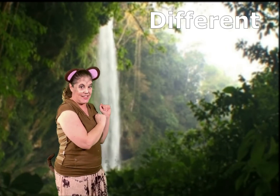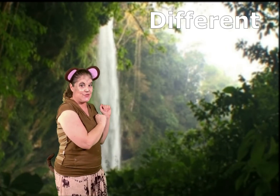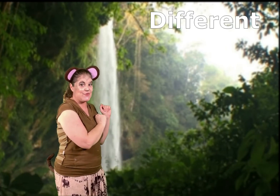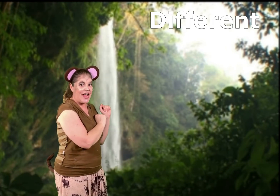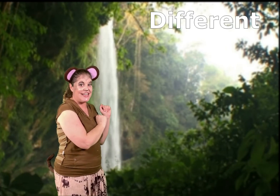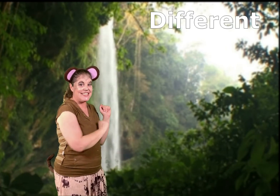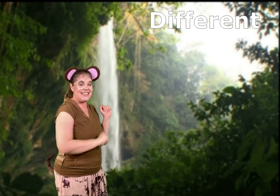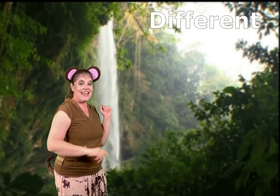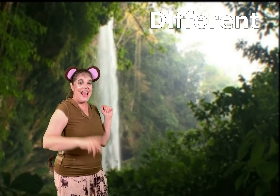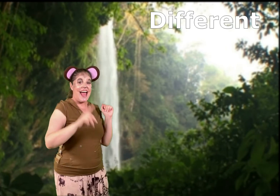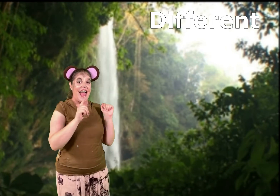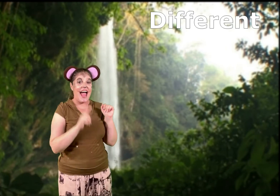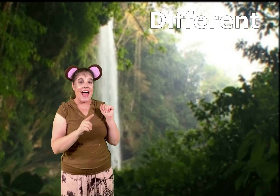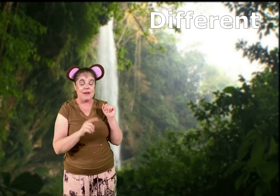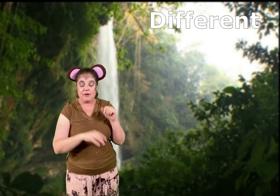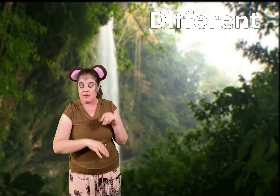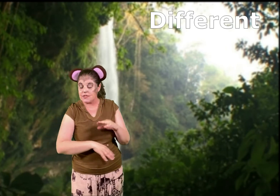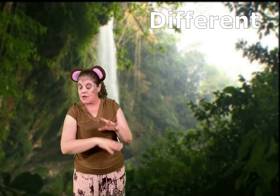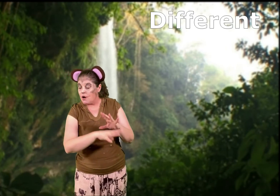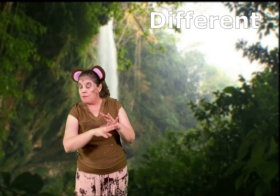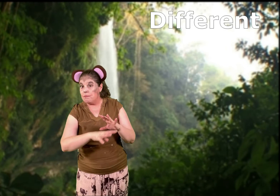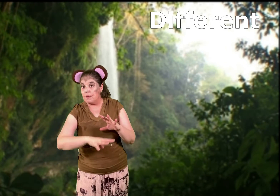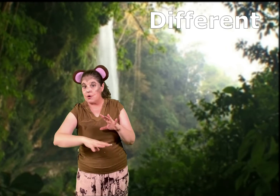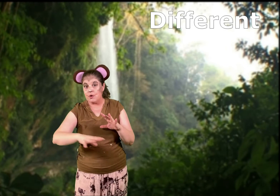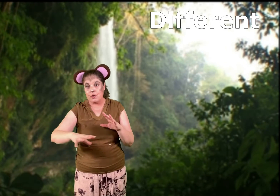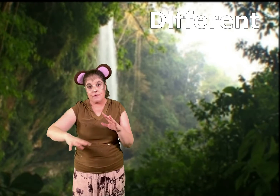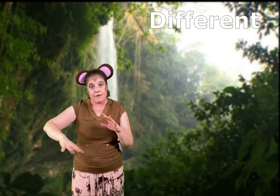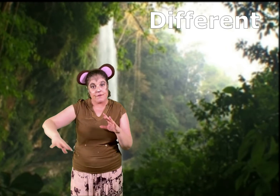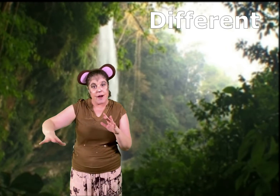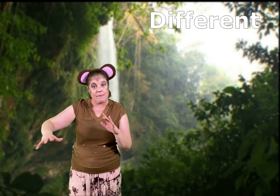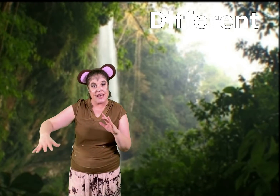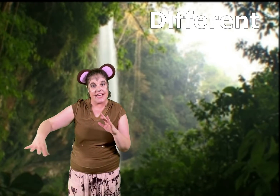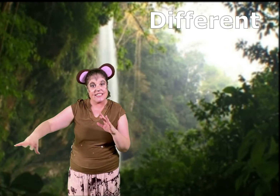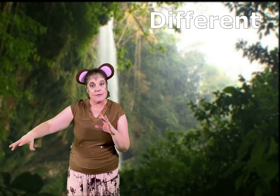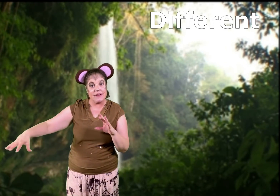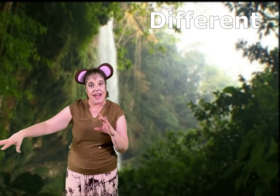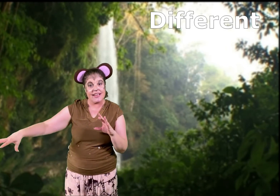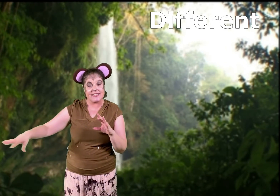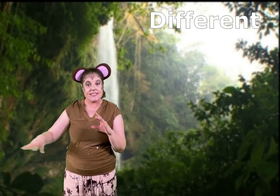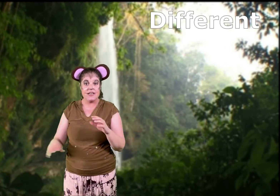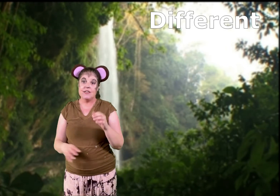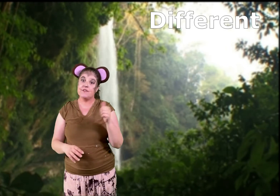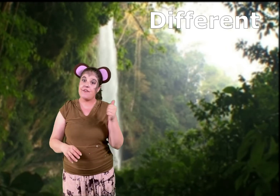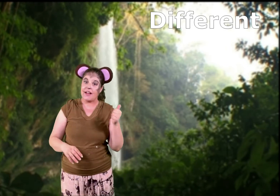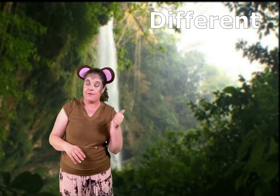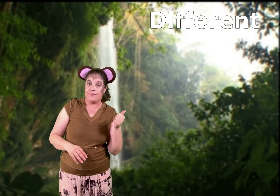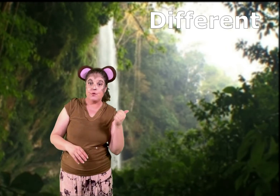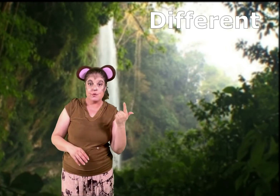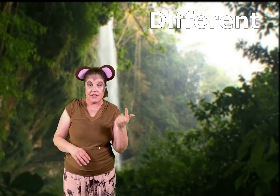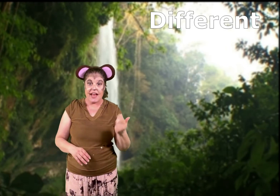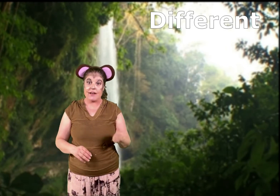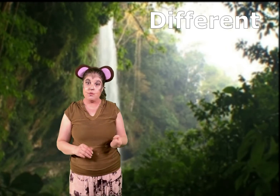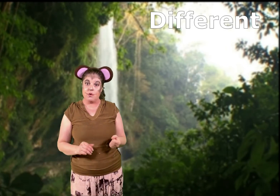That's right. Animals move from place to place to find food and